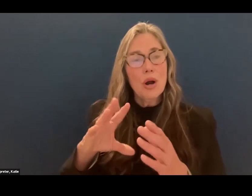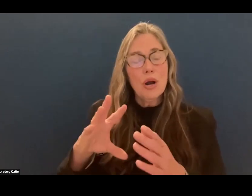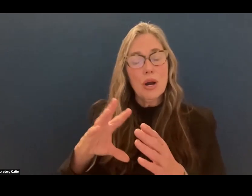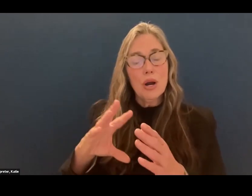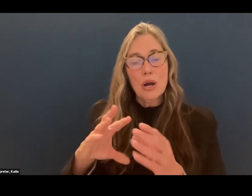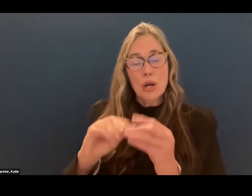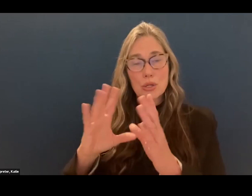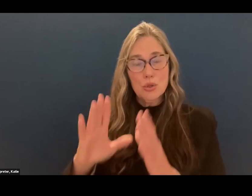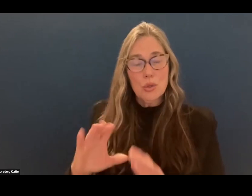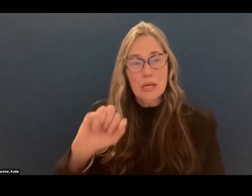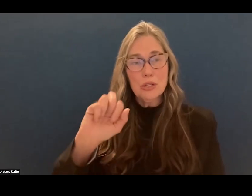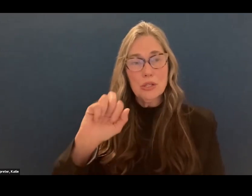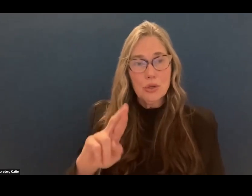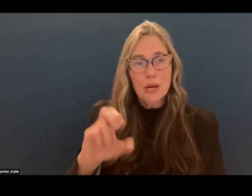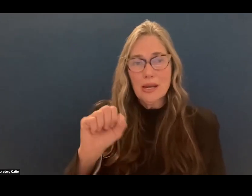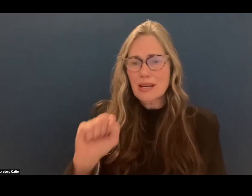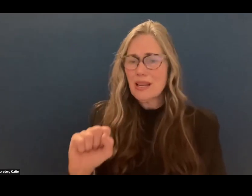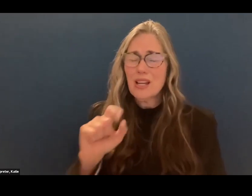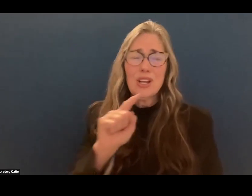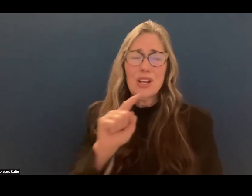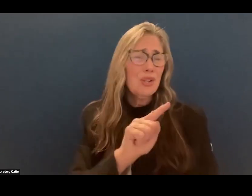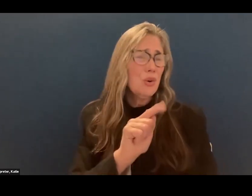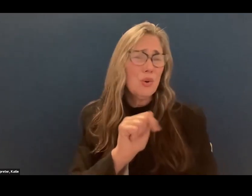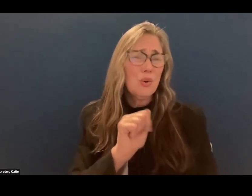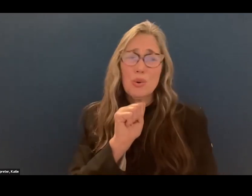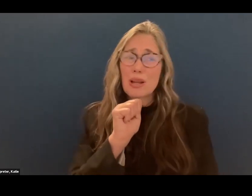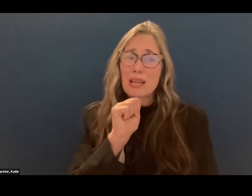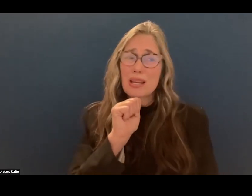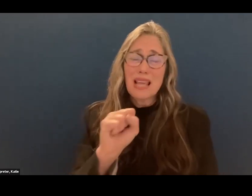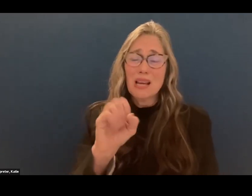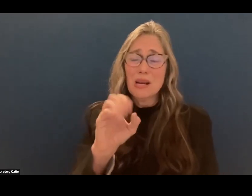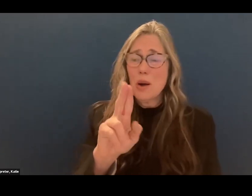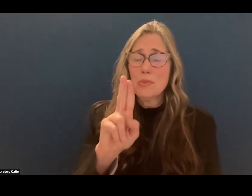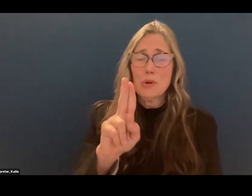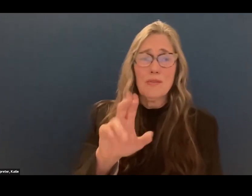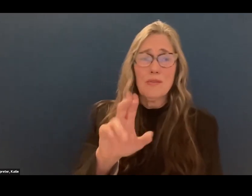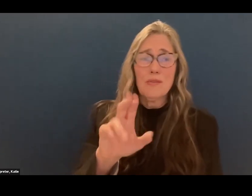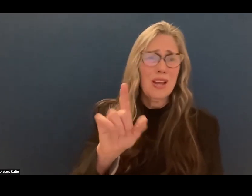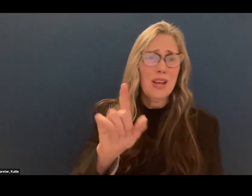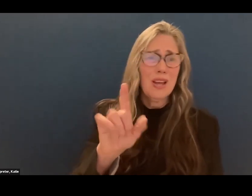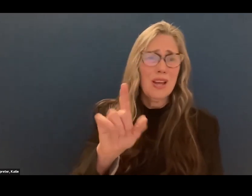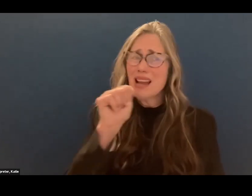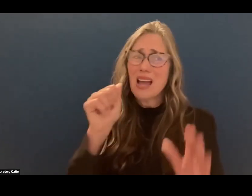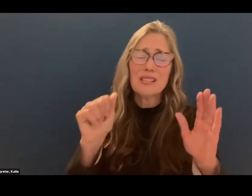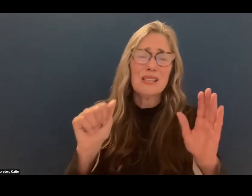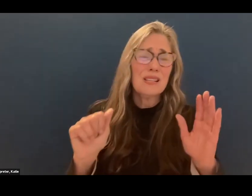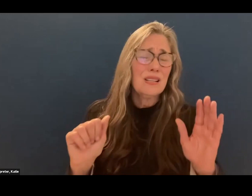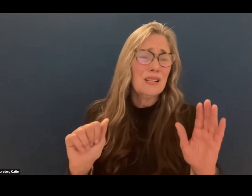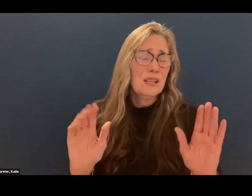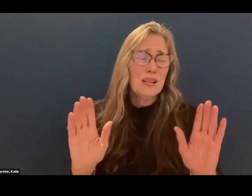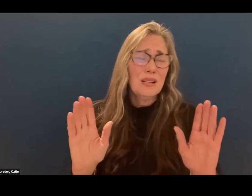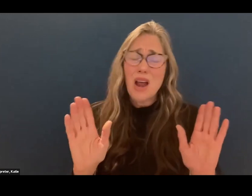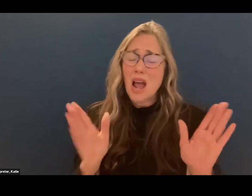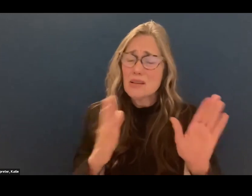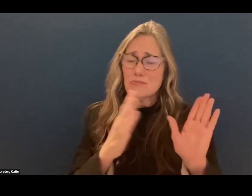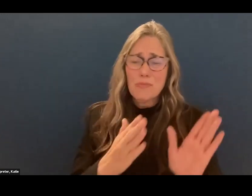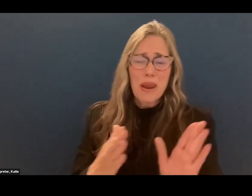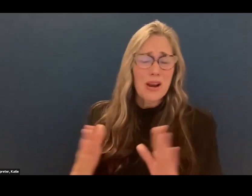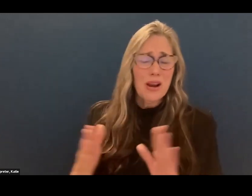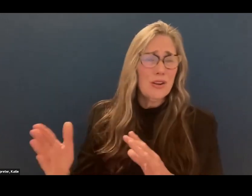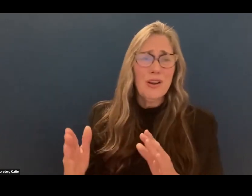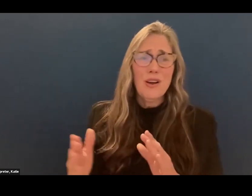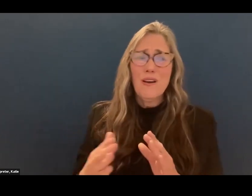The Santa Barbara School District is woefully unprepared for the events of anti-Black racism and